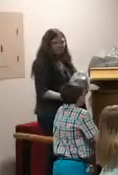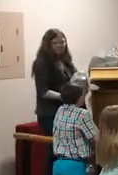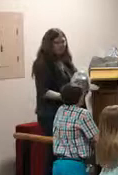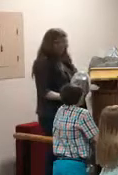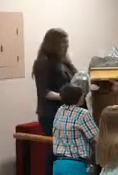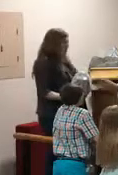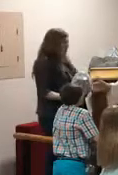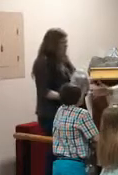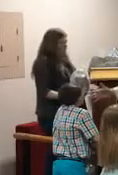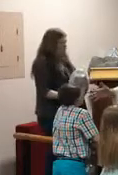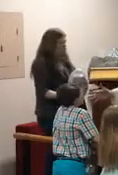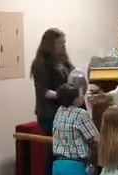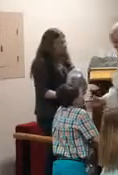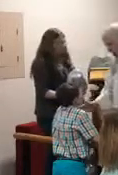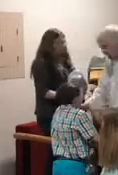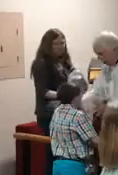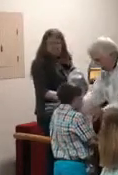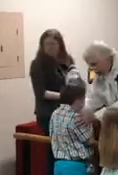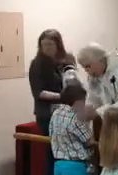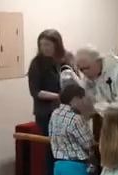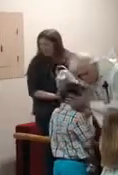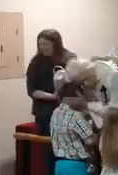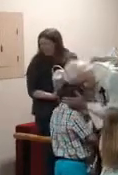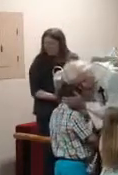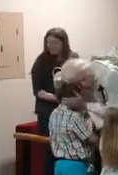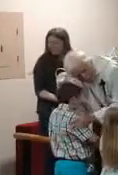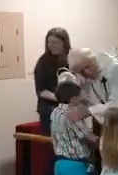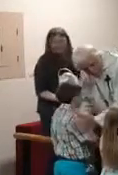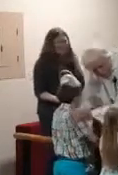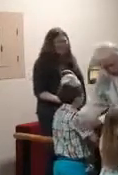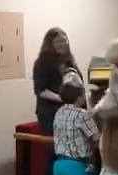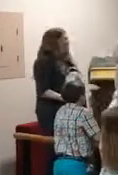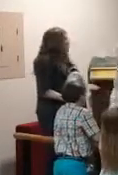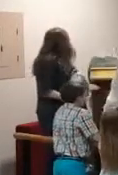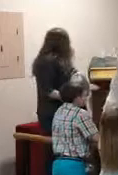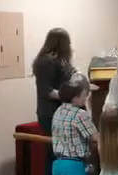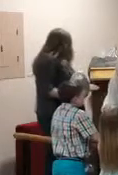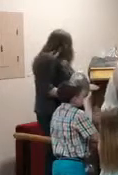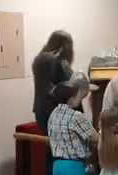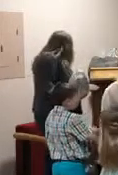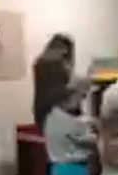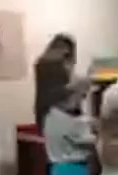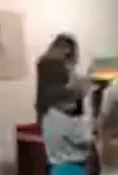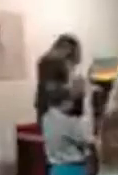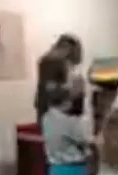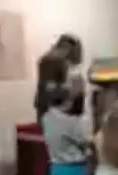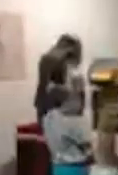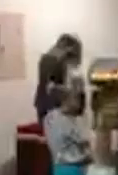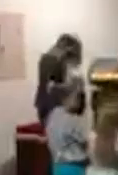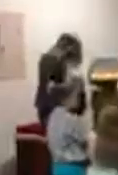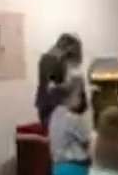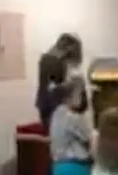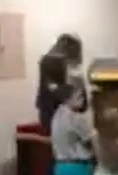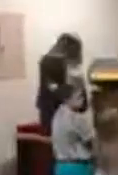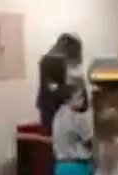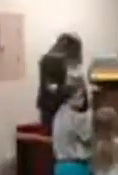and then eat it. But don't choke yourself, okay? And remember that he baptized you guys. Remember that he baptized you, and